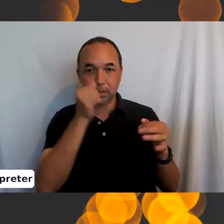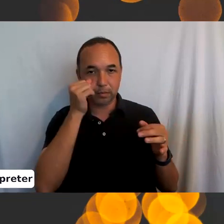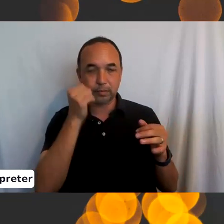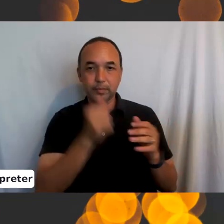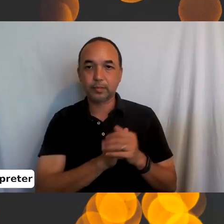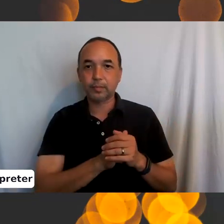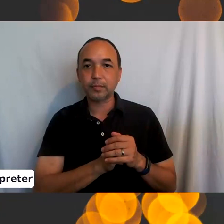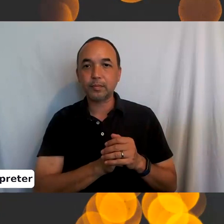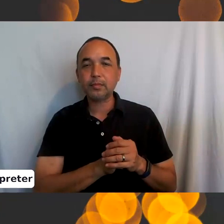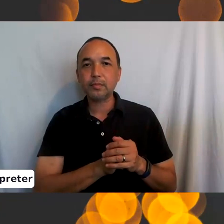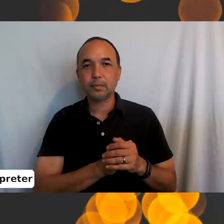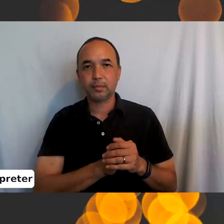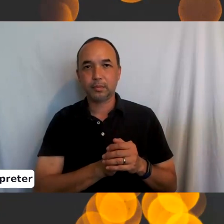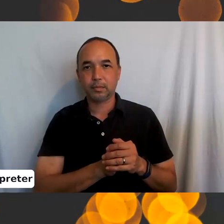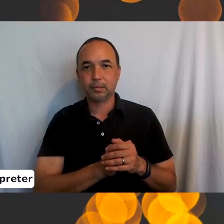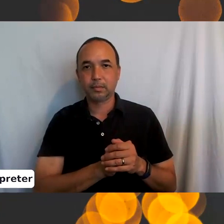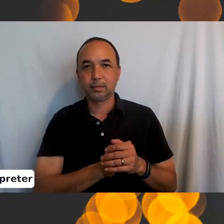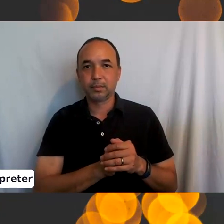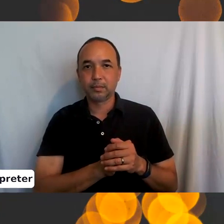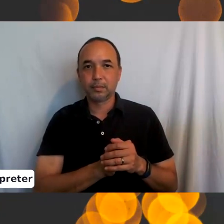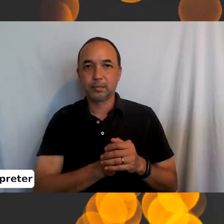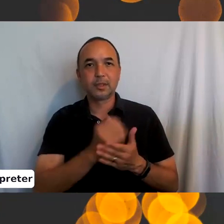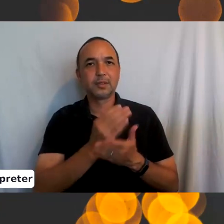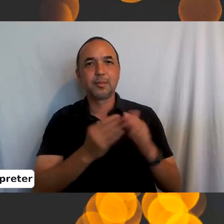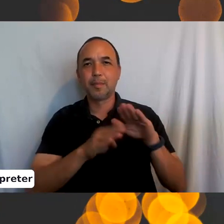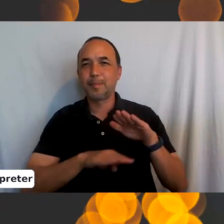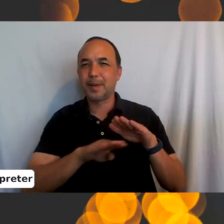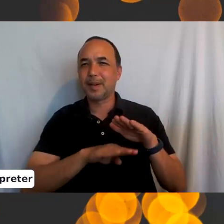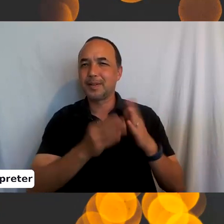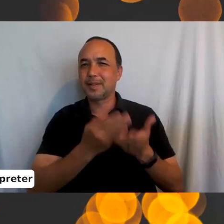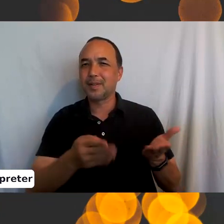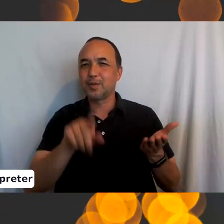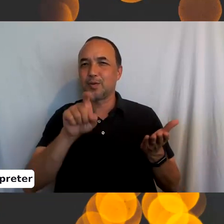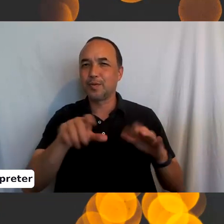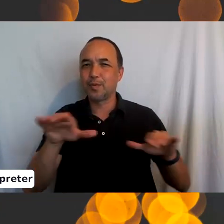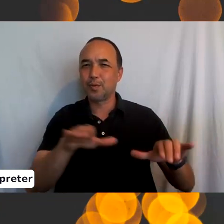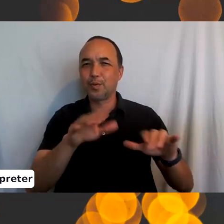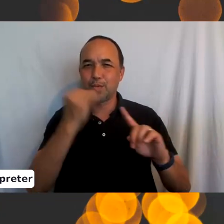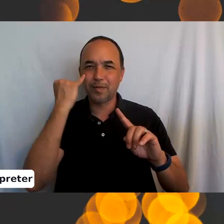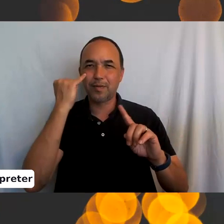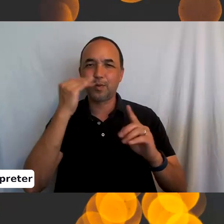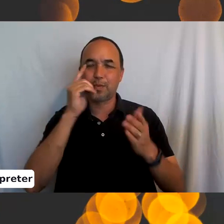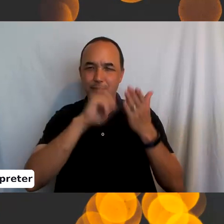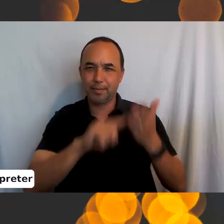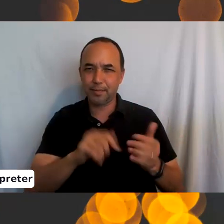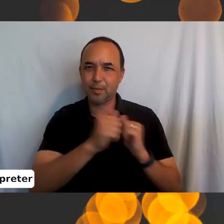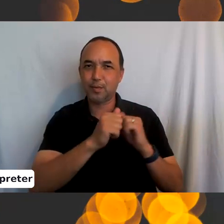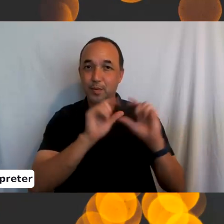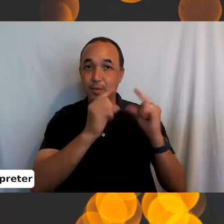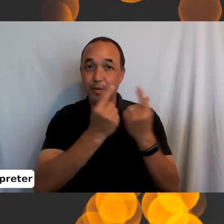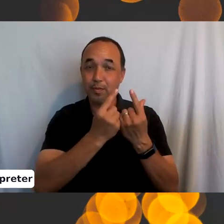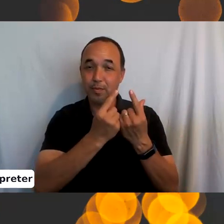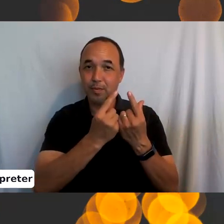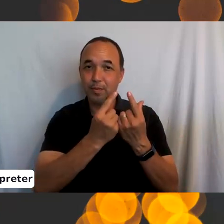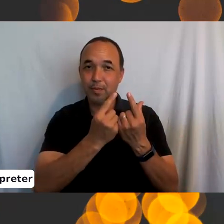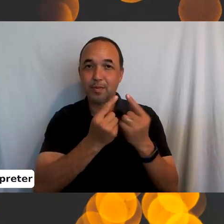There are certain just very basic things that you need to do when you're investigating with a group. Basically, don't dominate